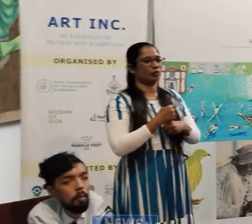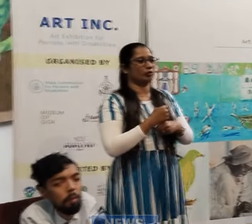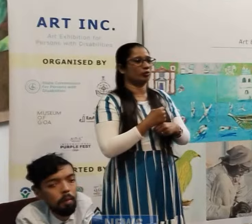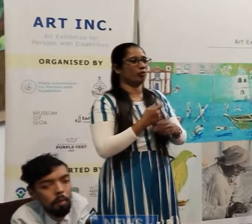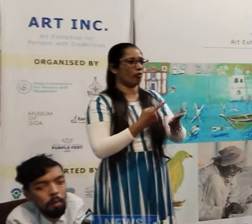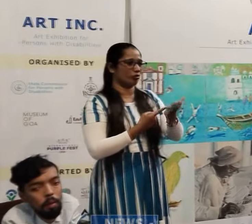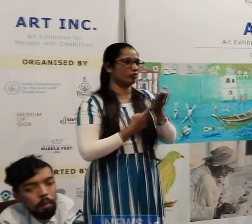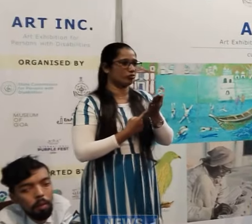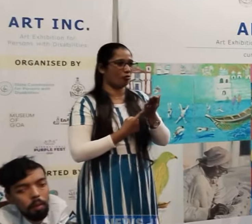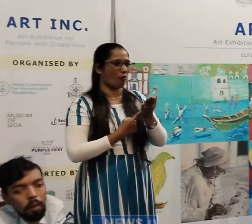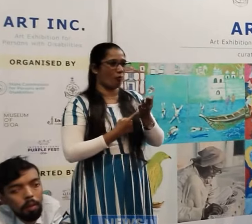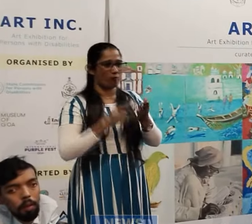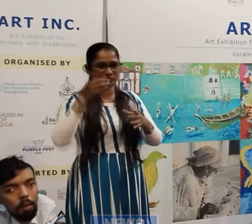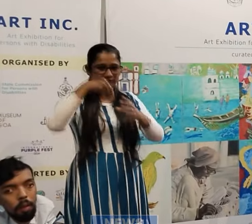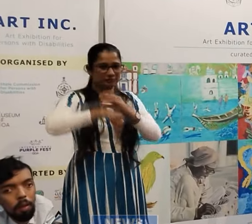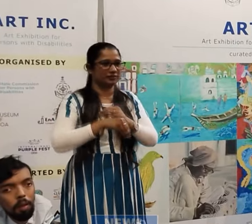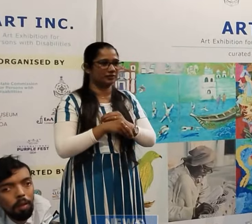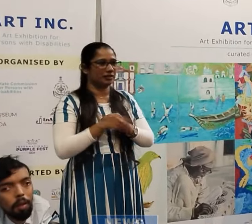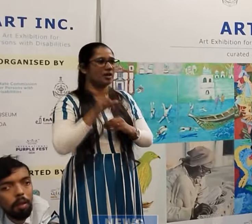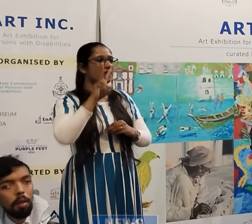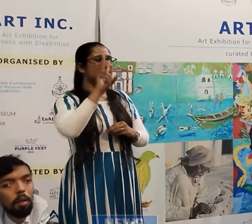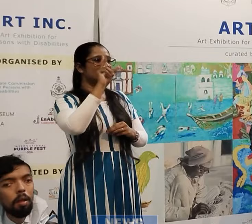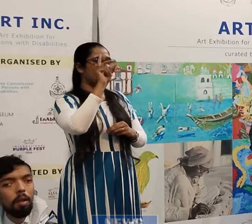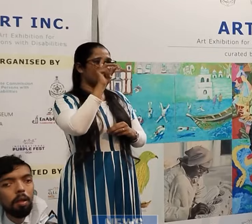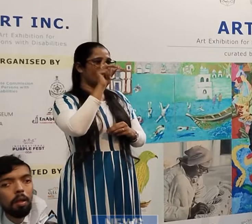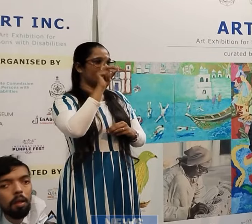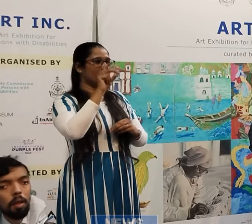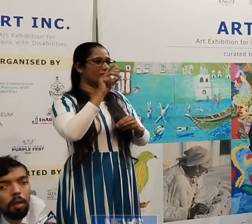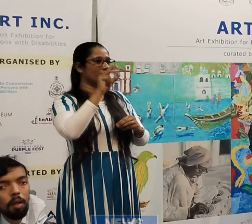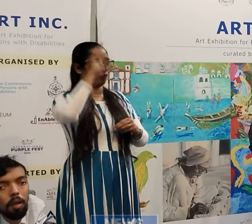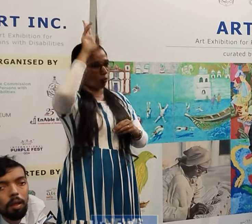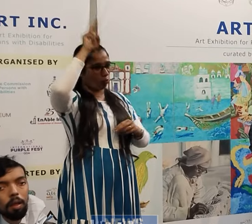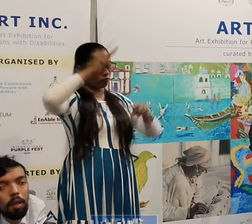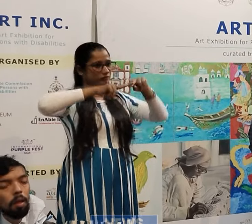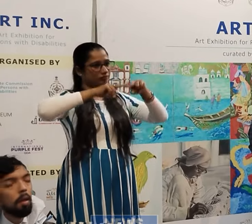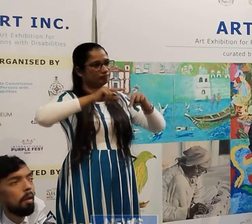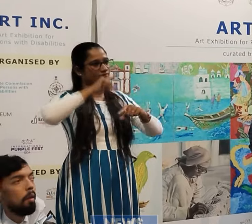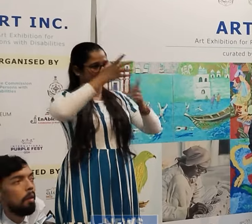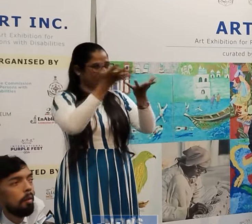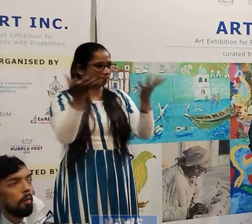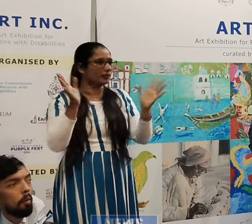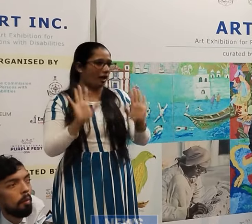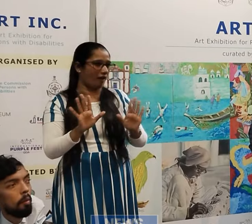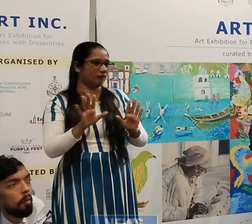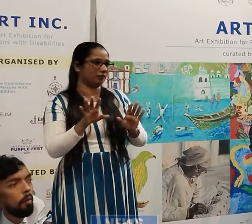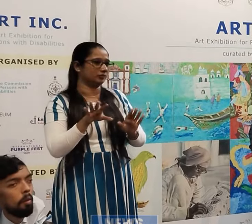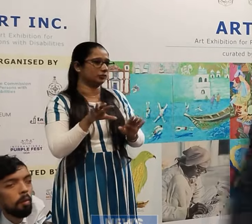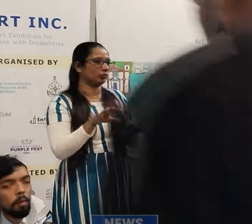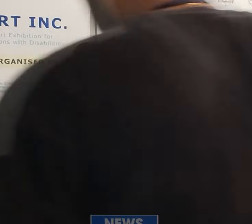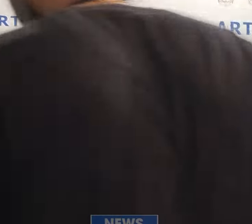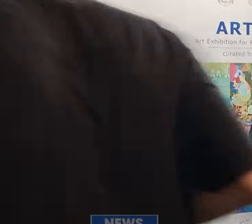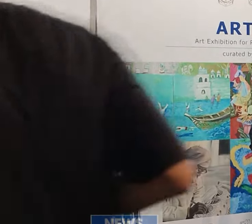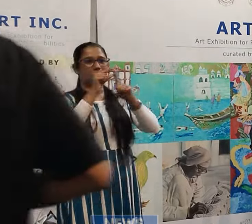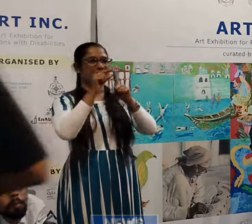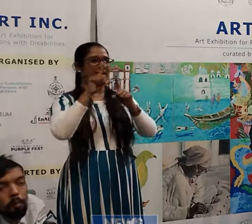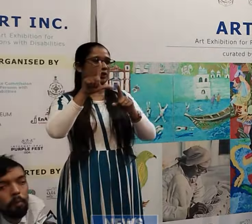some of the things to you. They're also displayed on the second floor at the pop-up market. Second, I would like to invite invite Preeti Lobo from Enable India.